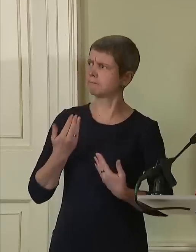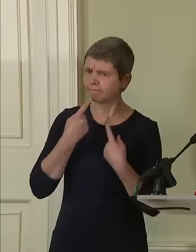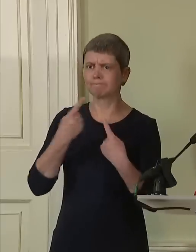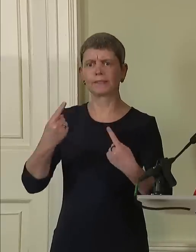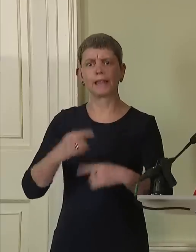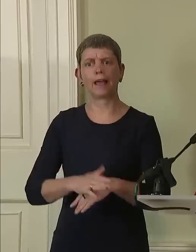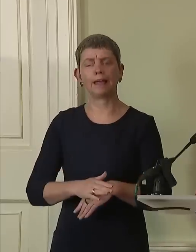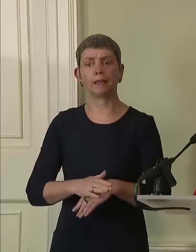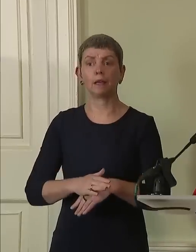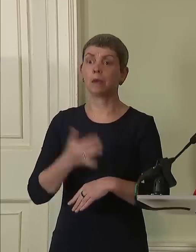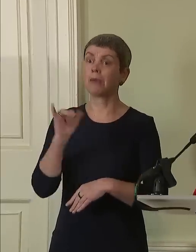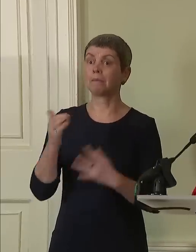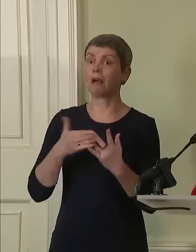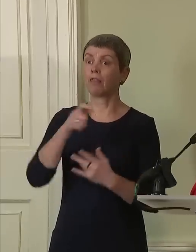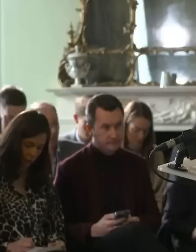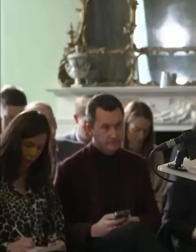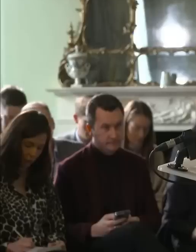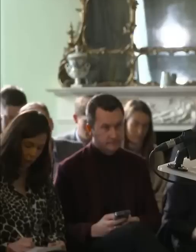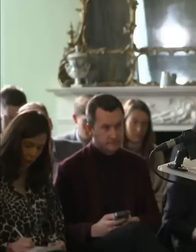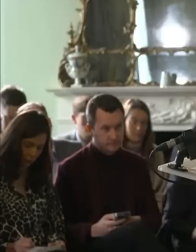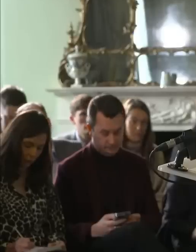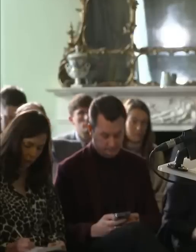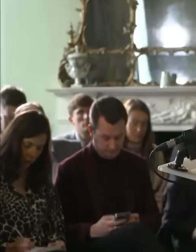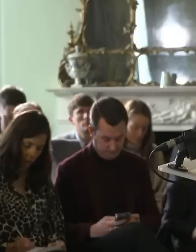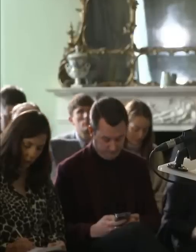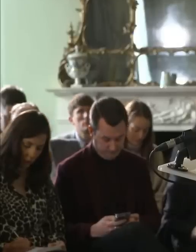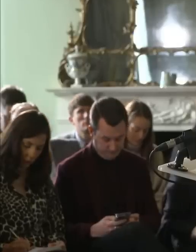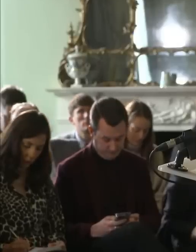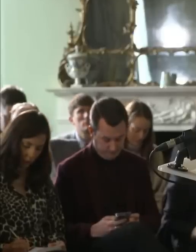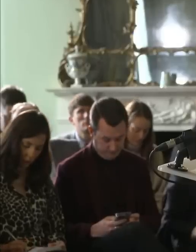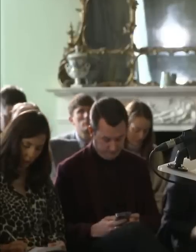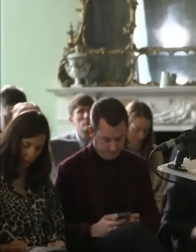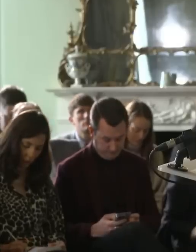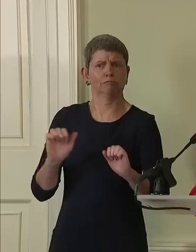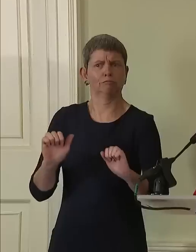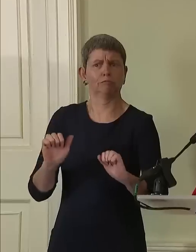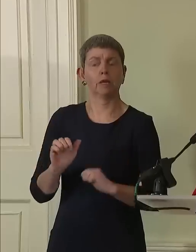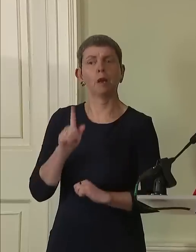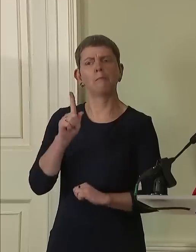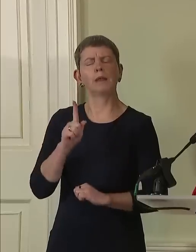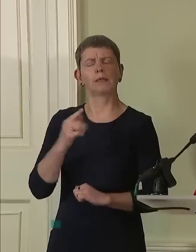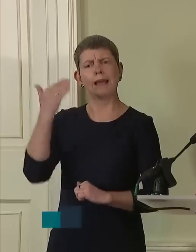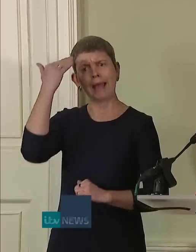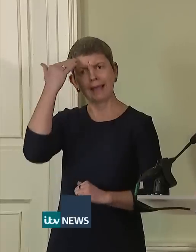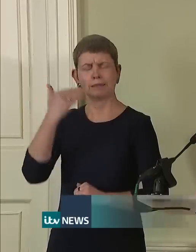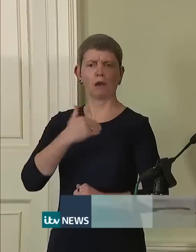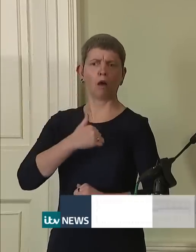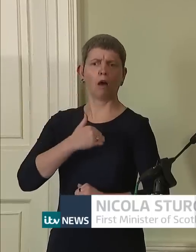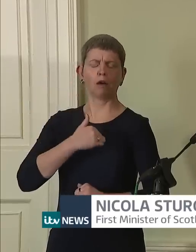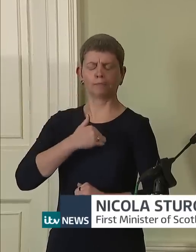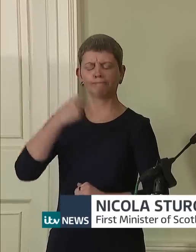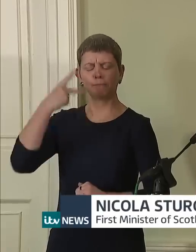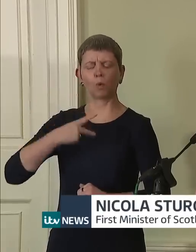well is knowing when to go. In my head and in my heart, I know that time is